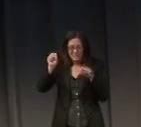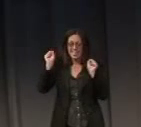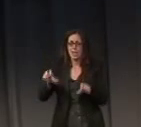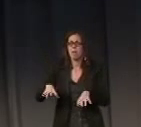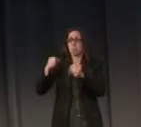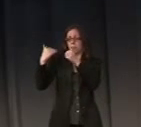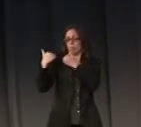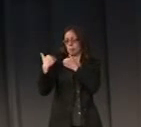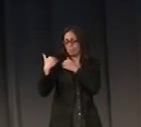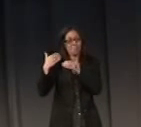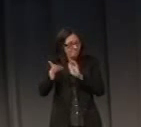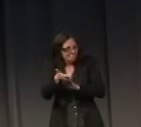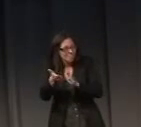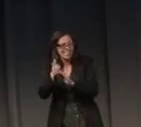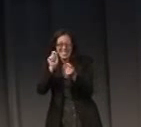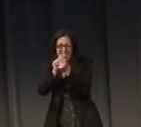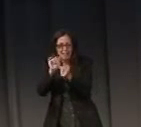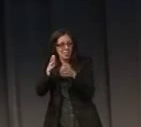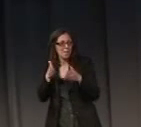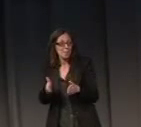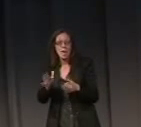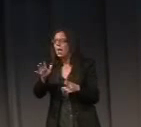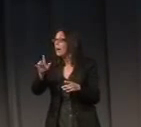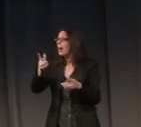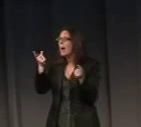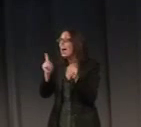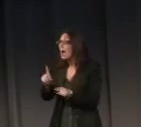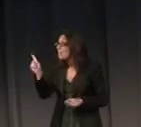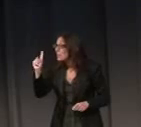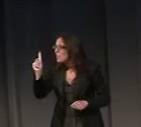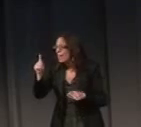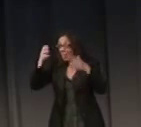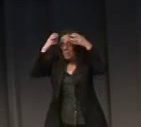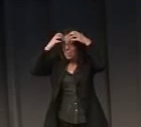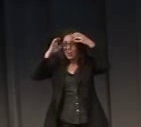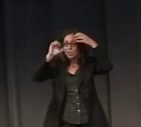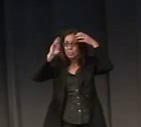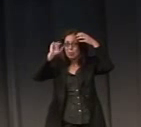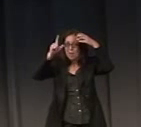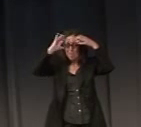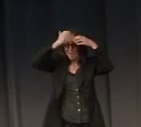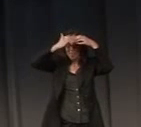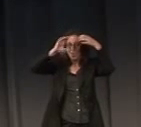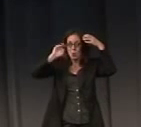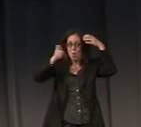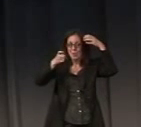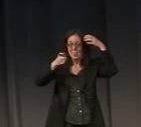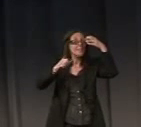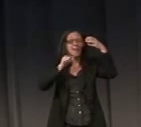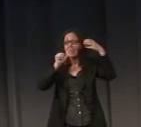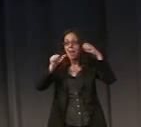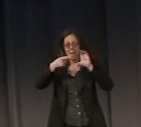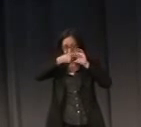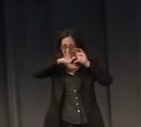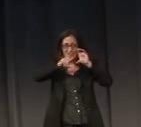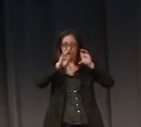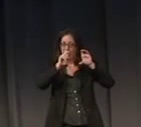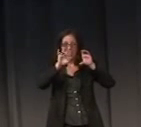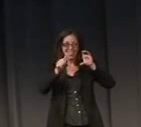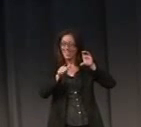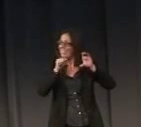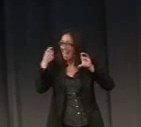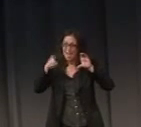these mechanisms happen in your cerebral cortex, not in your retina. So we already have evidence that the calculation of color,